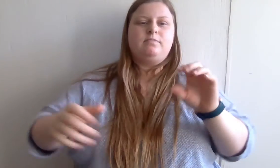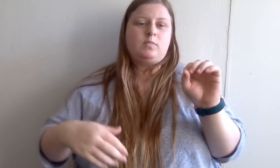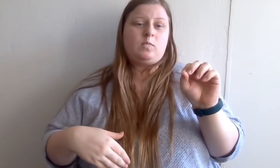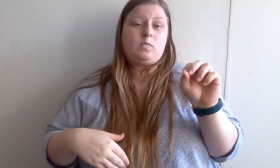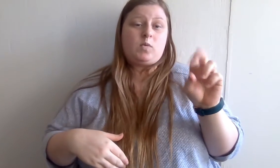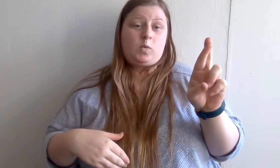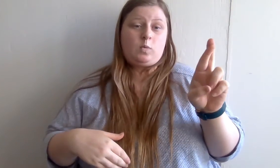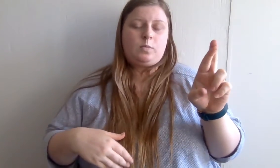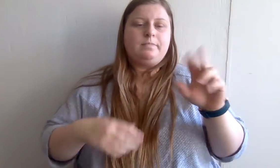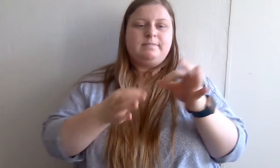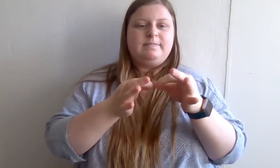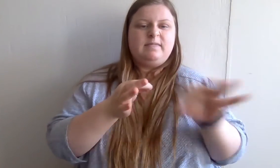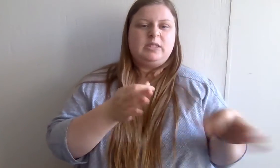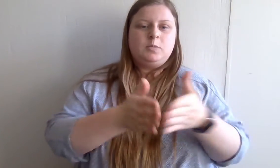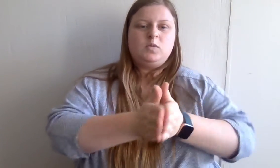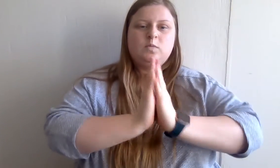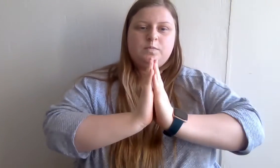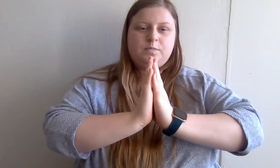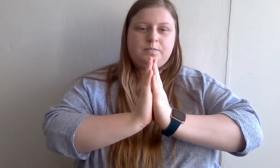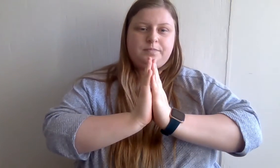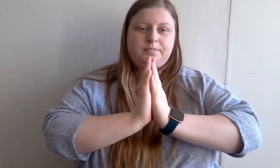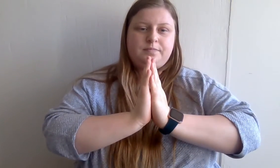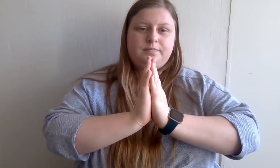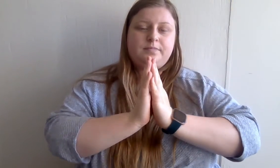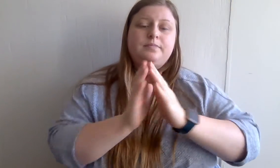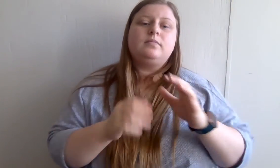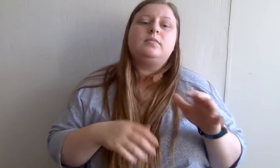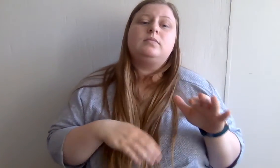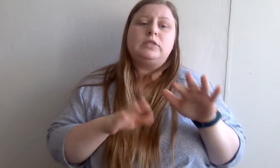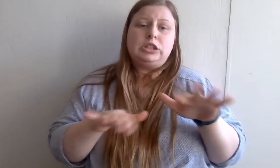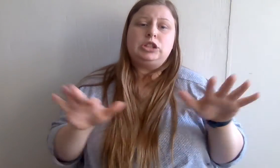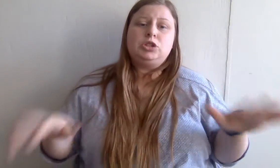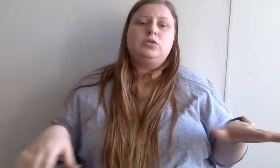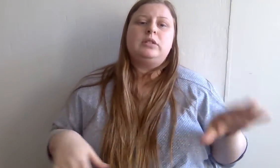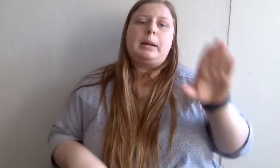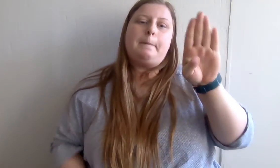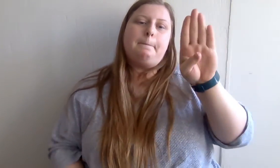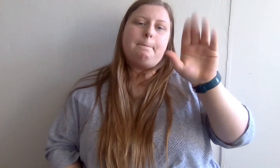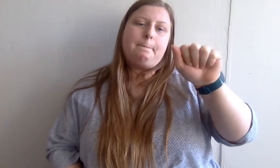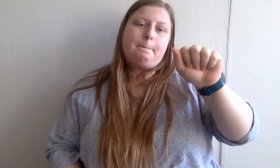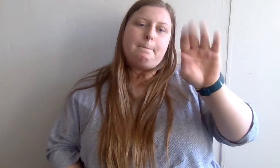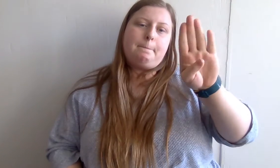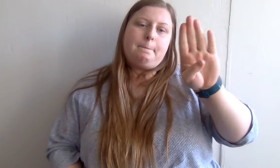Children respond with gestures and to requests.